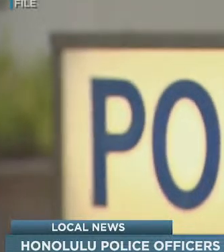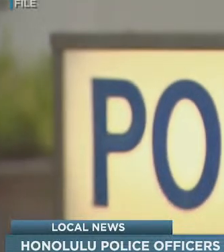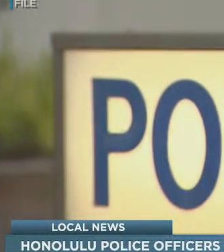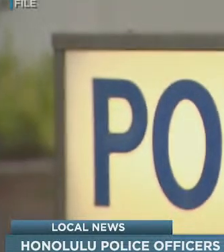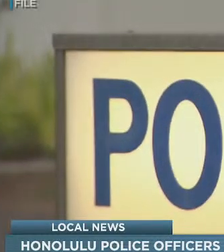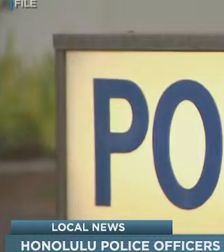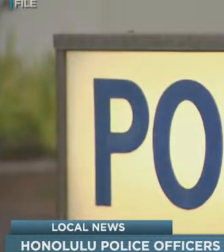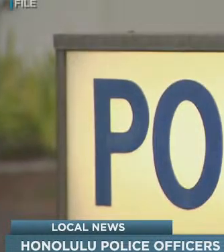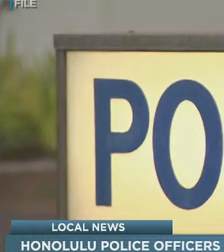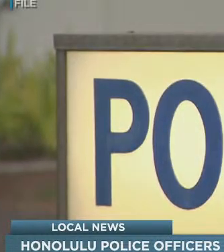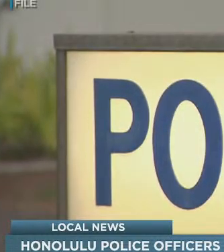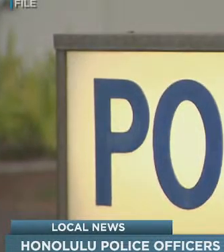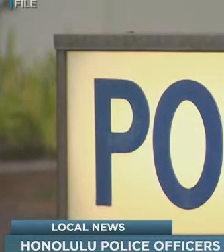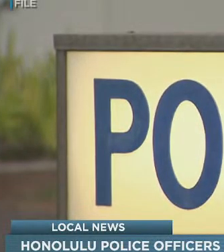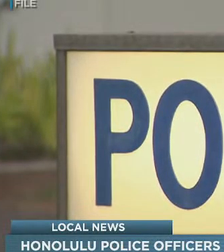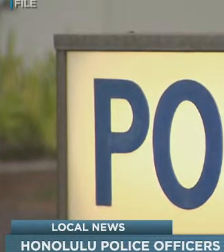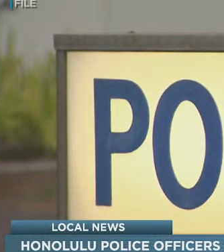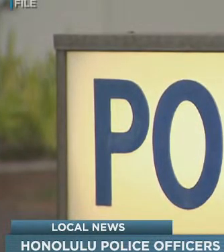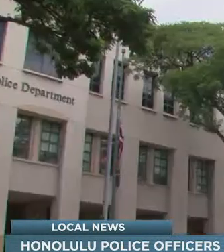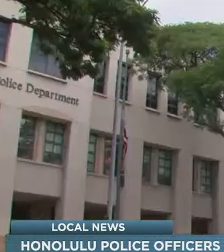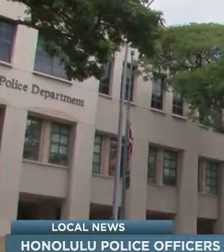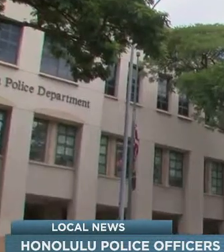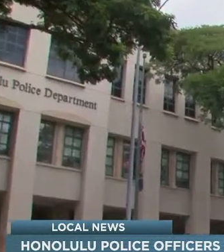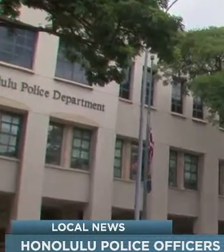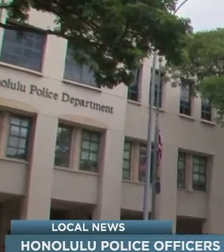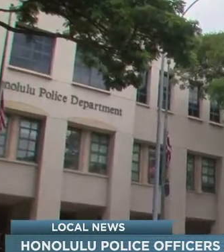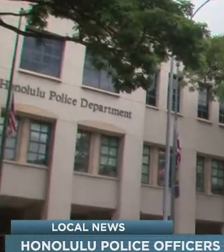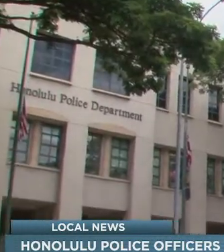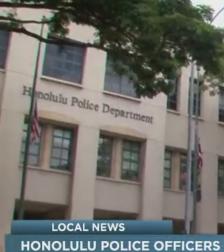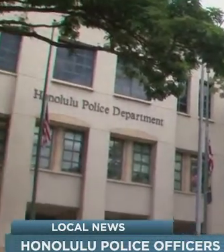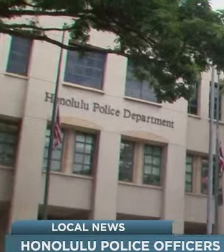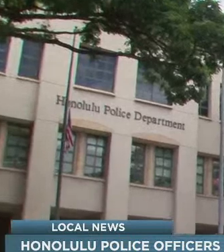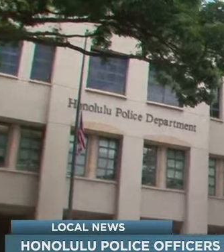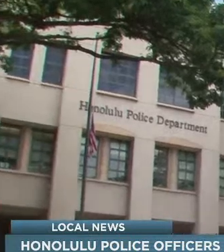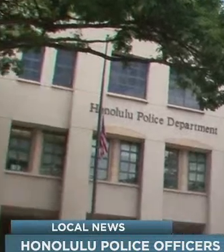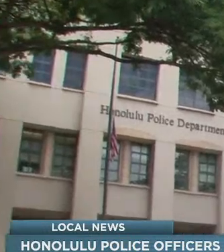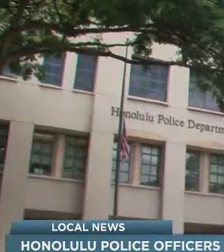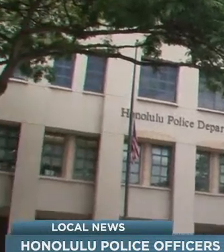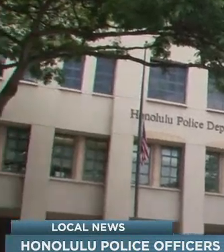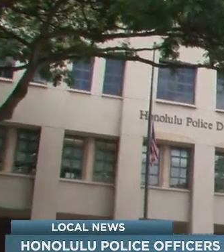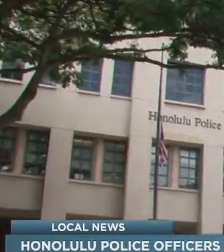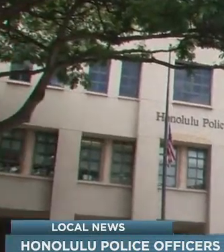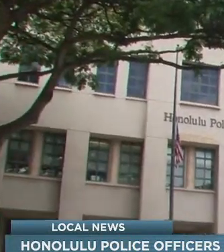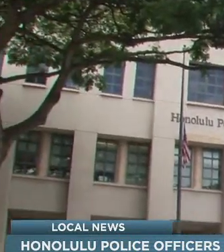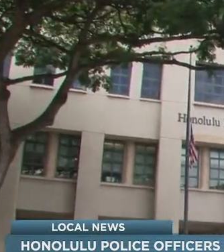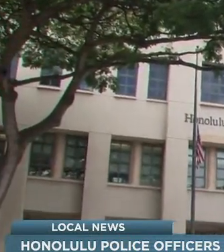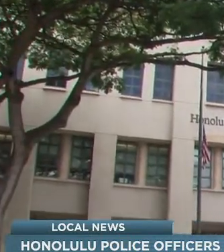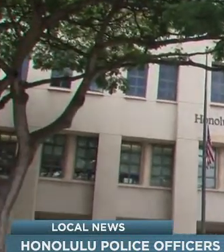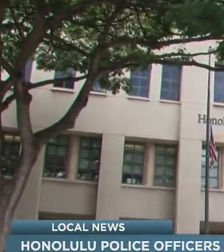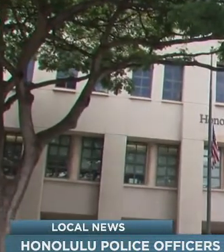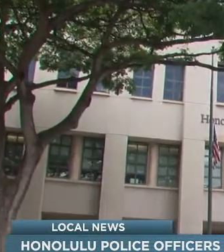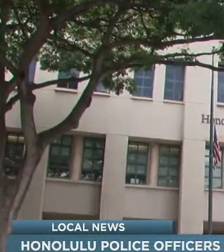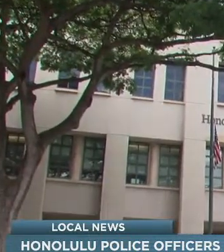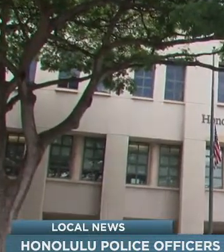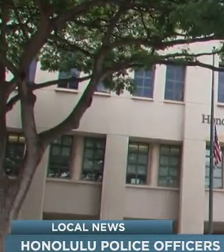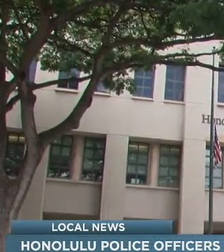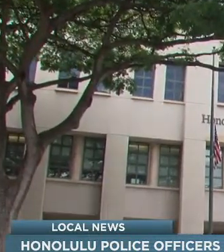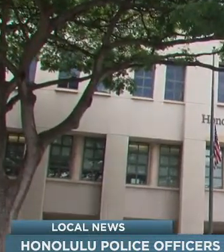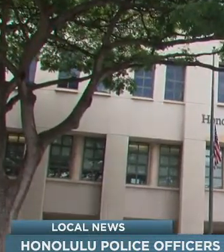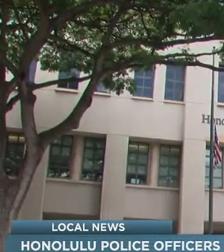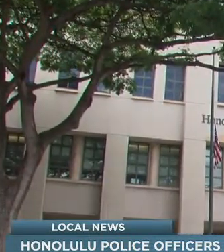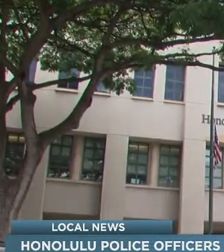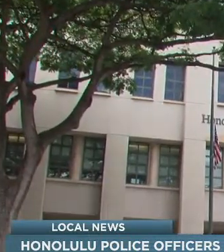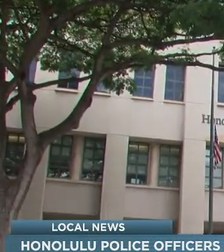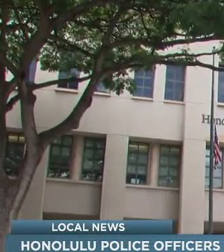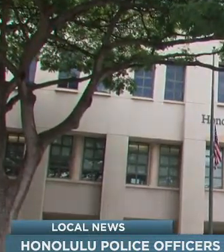has agreed to endorse weekly shifts made up of 3 12-hour days. HPD tested the schedule in 2 districts last